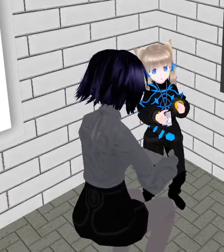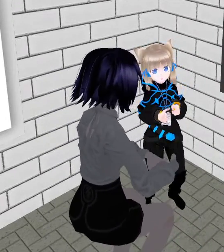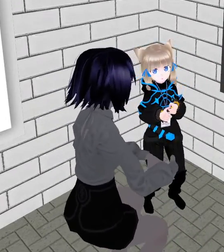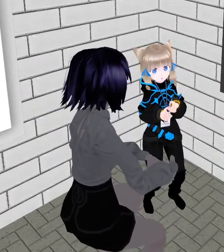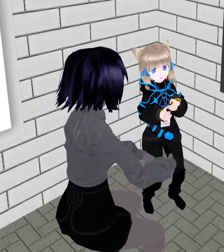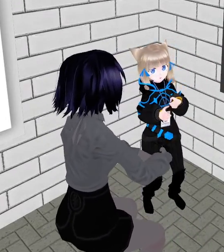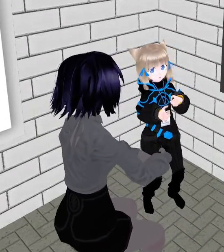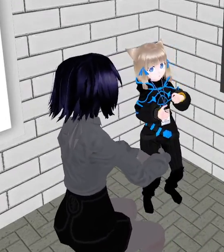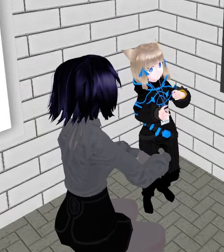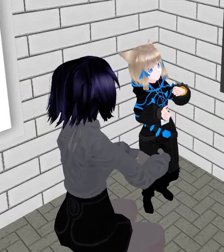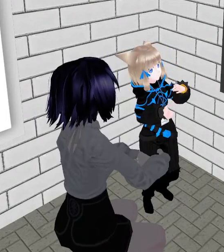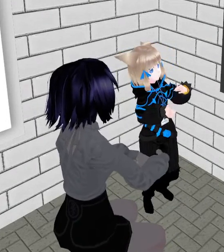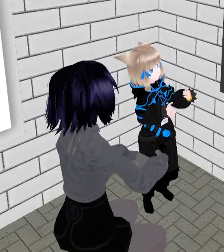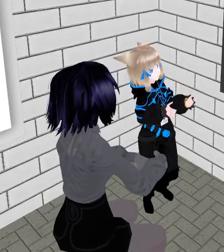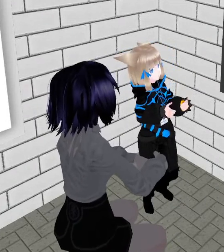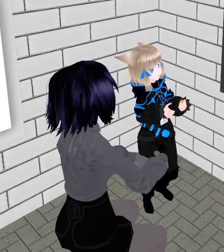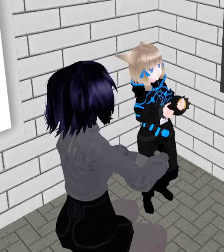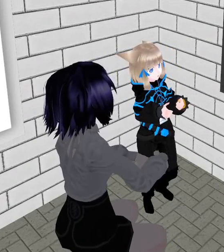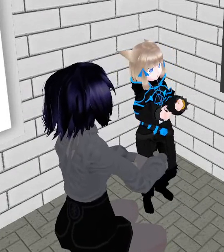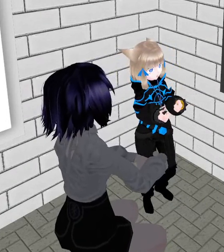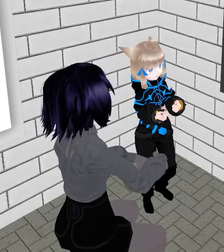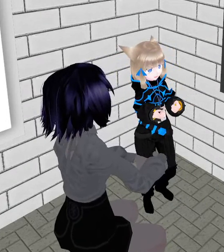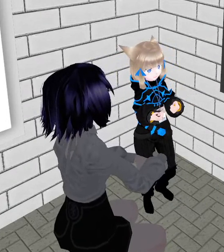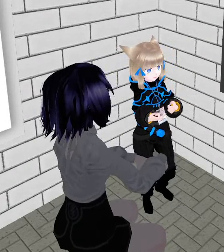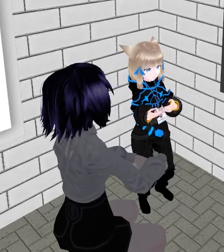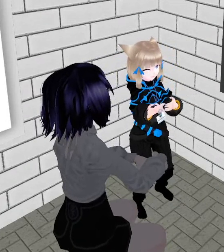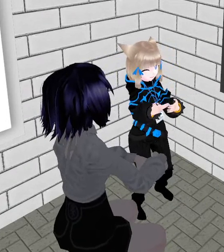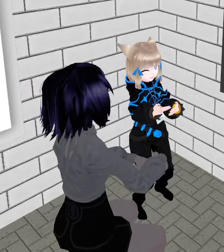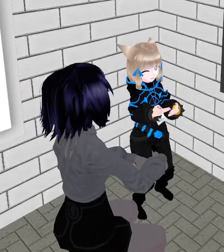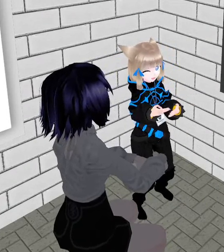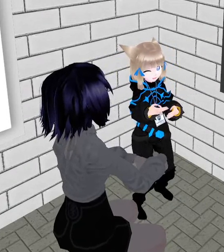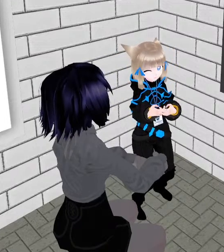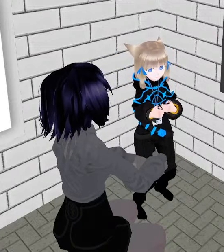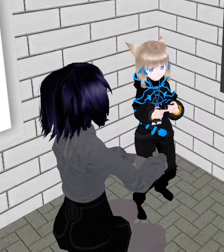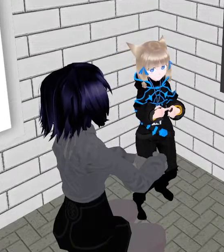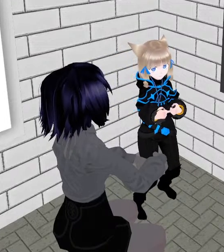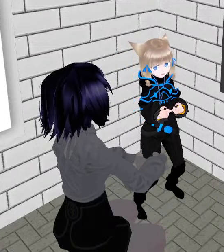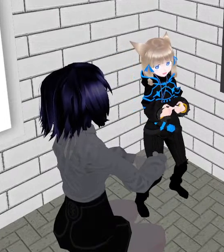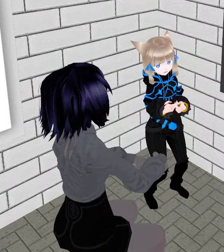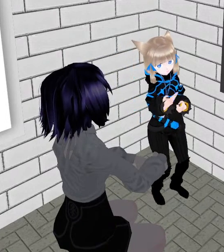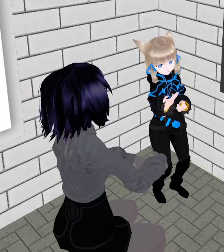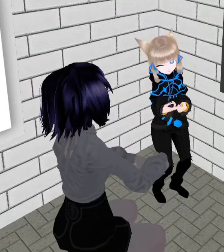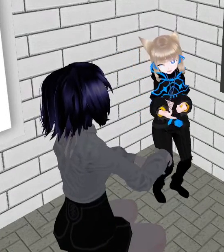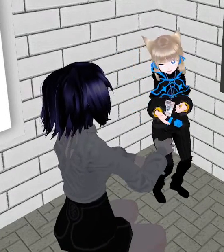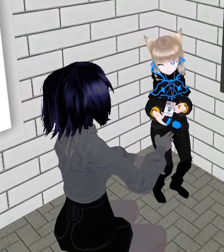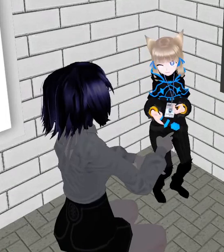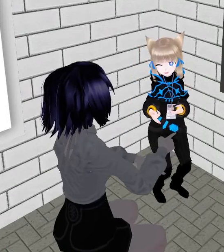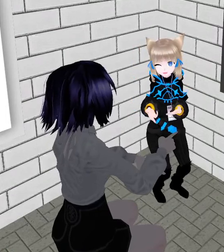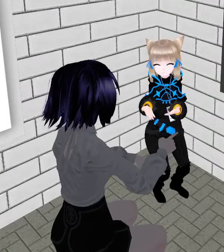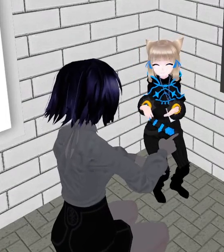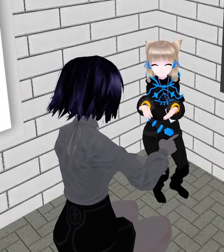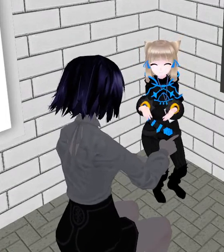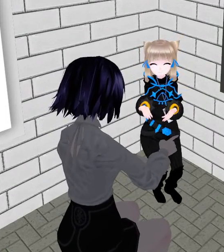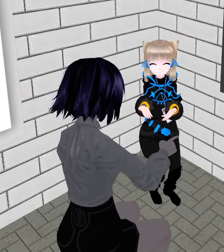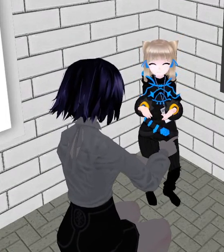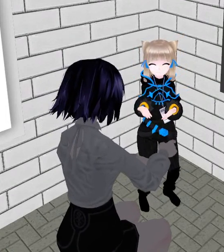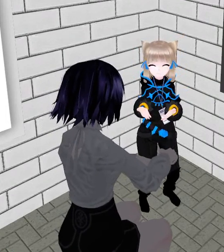zone, and anybody can join, sign, and not use their voice. They're not allowed to